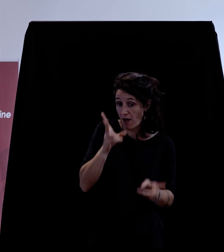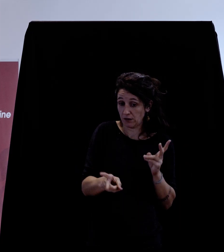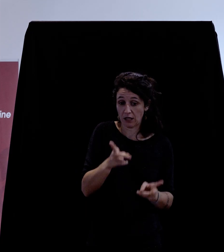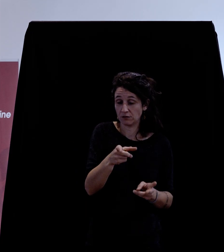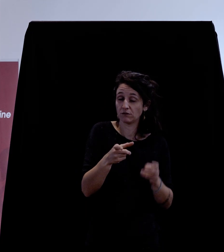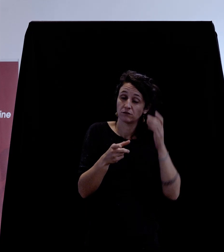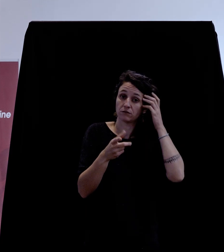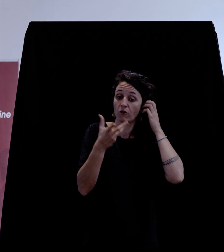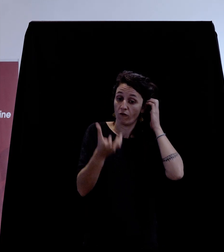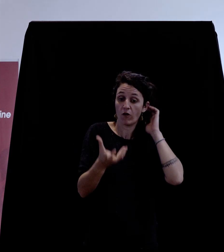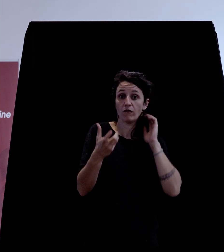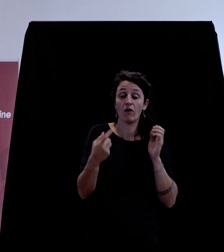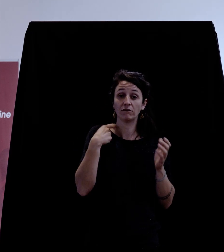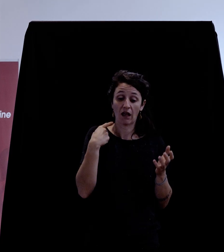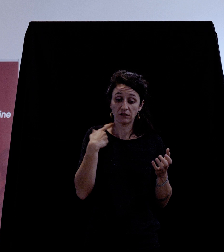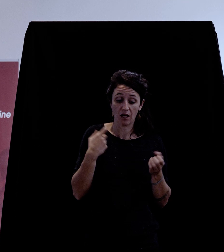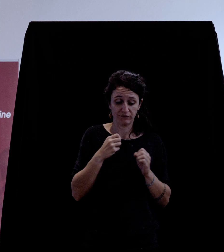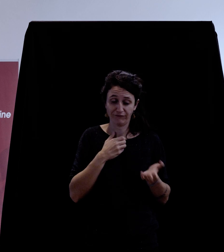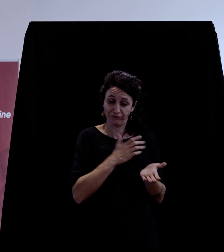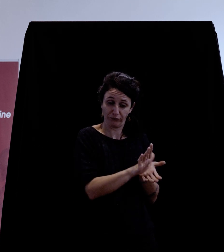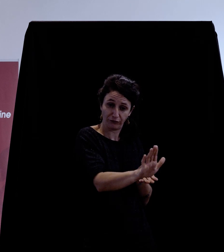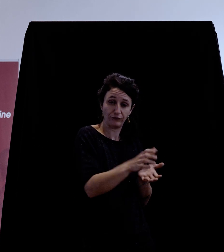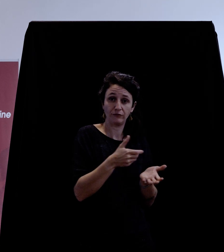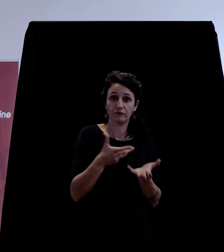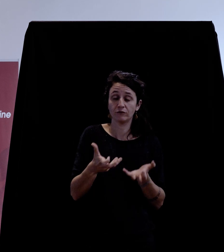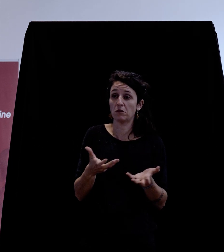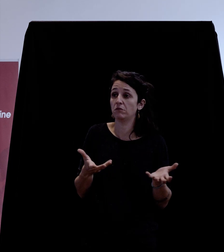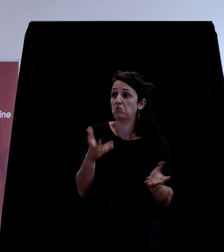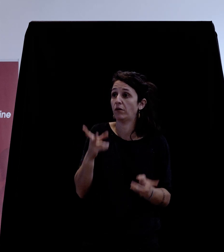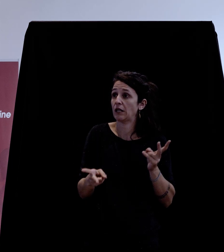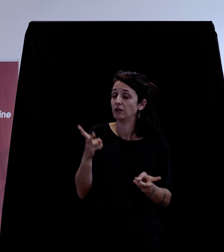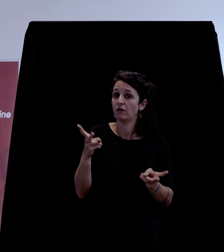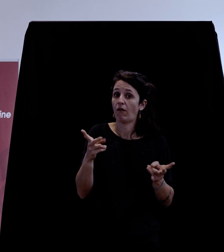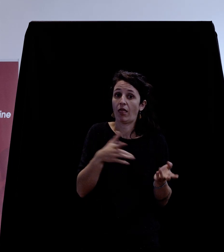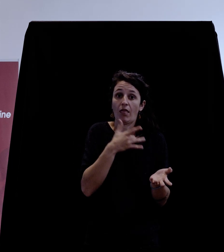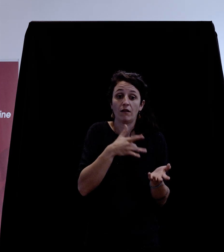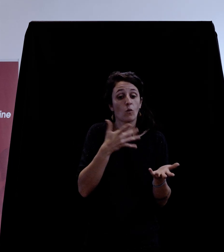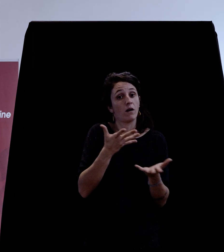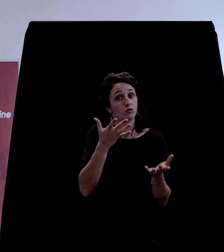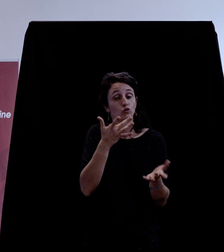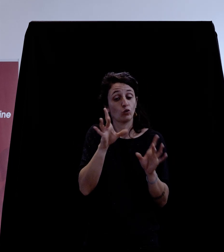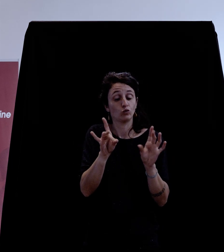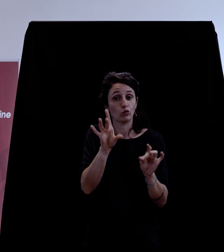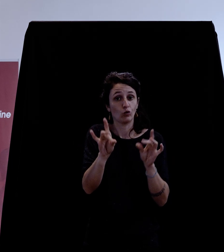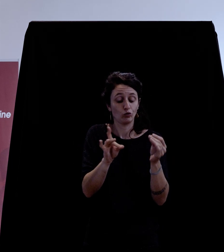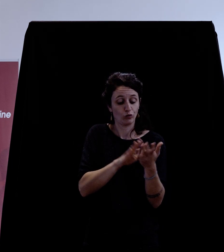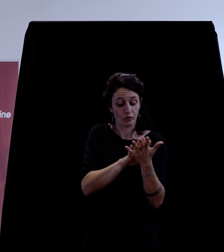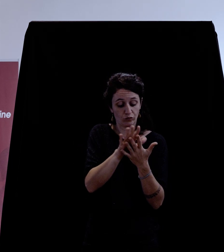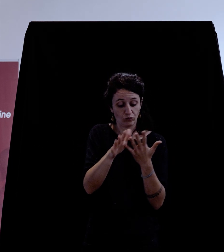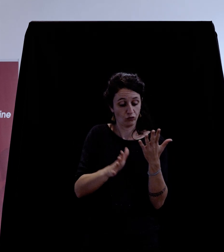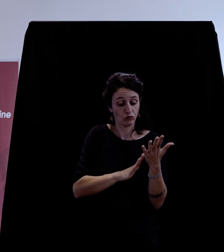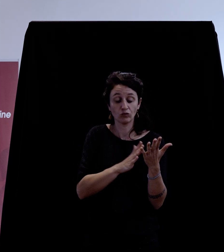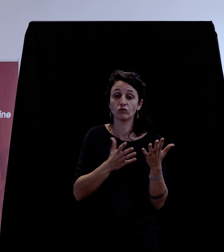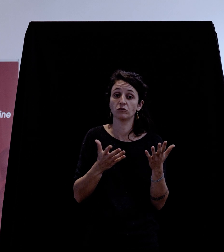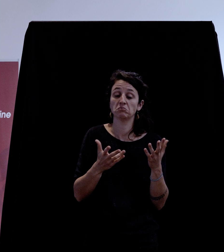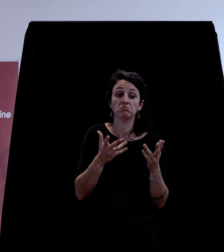be because it feels interesting on their hands. It's probably not because of the smell, because they don't tend to have a sense of